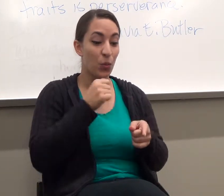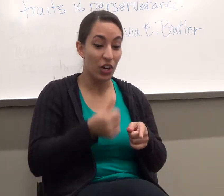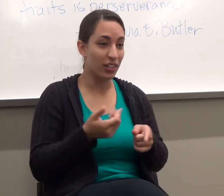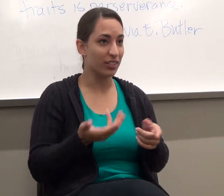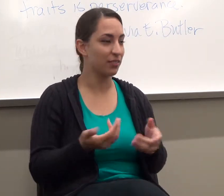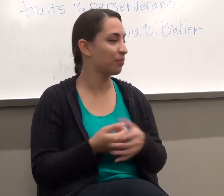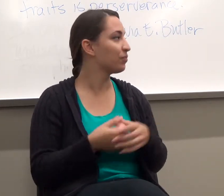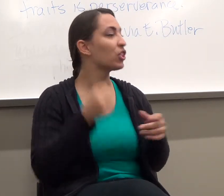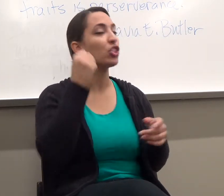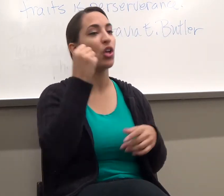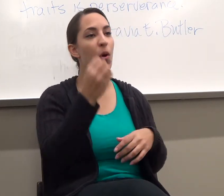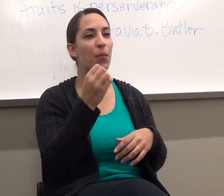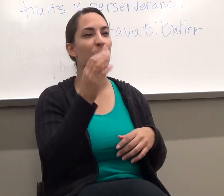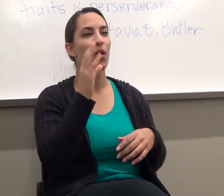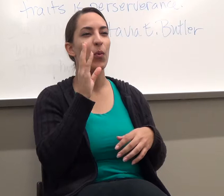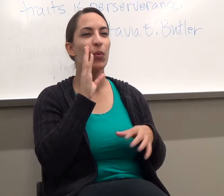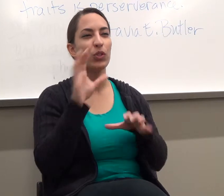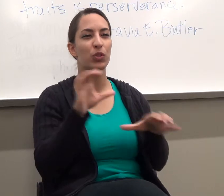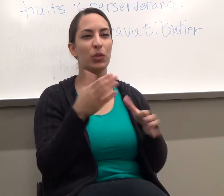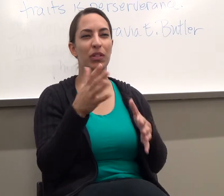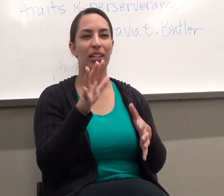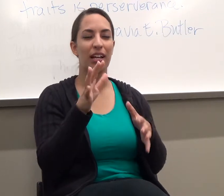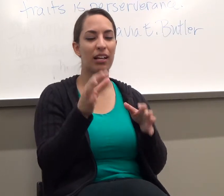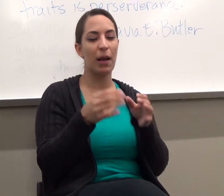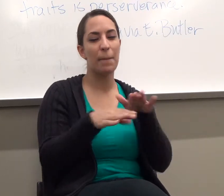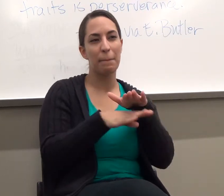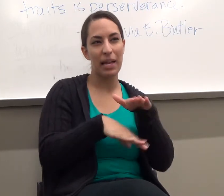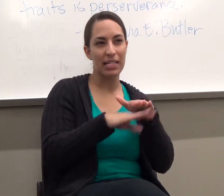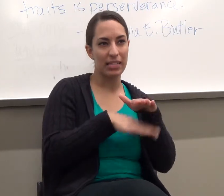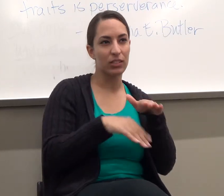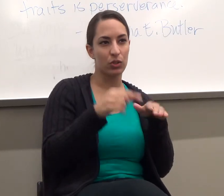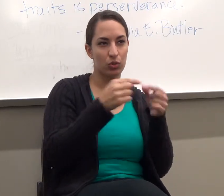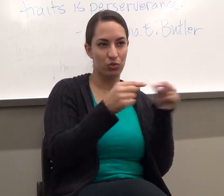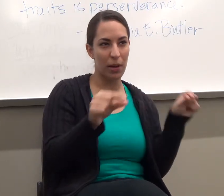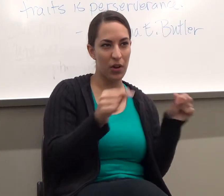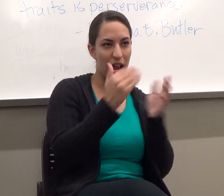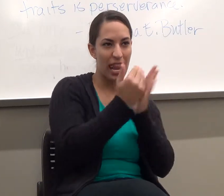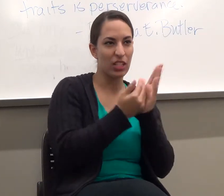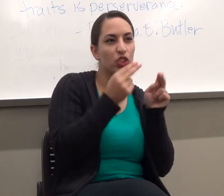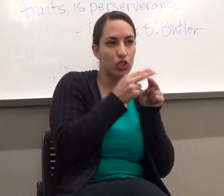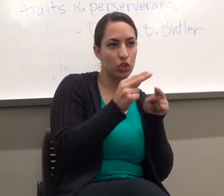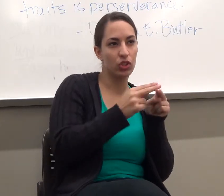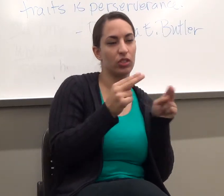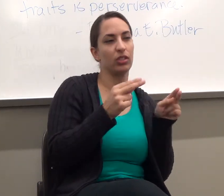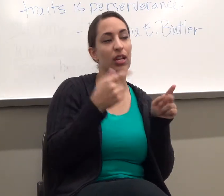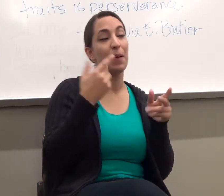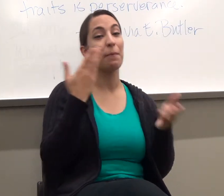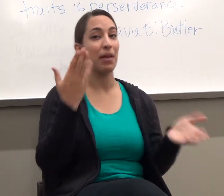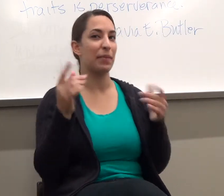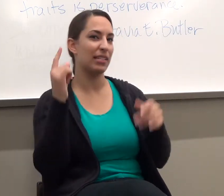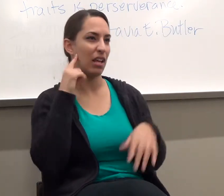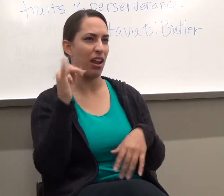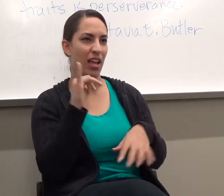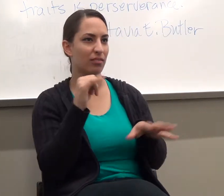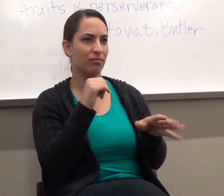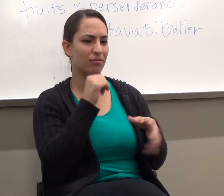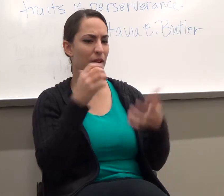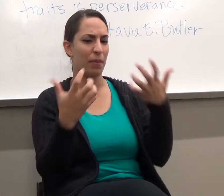And I know this is going to sound like it's a little bit off topic, but what are the 3 things that a